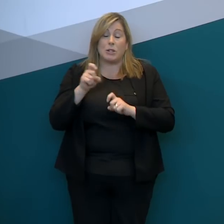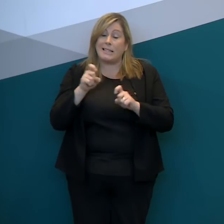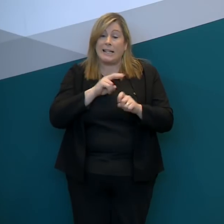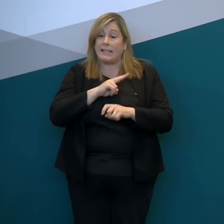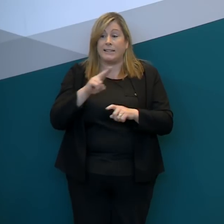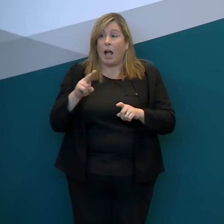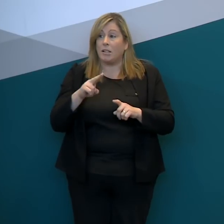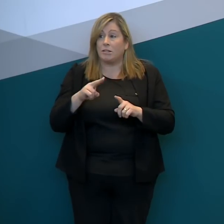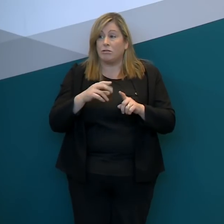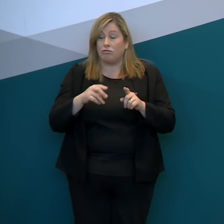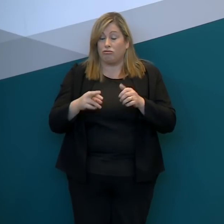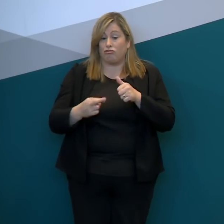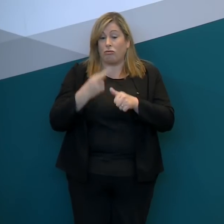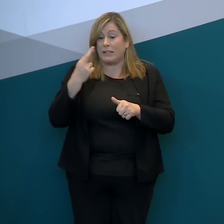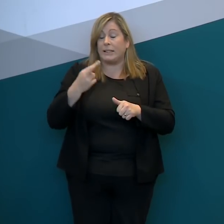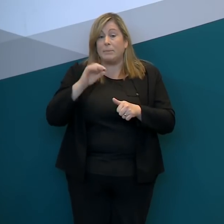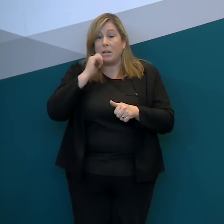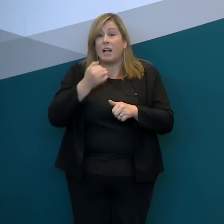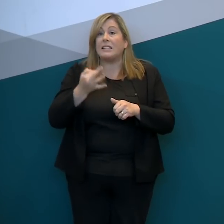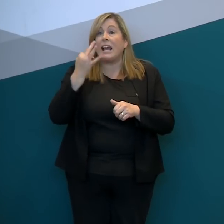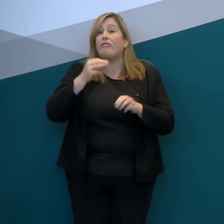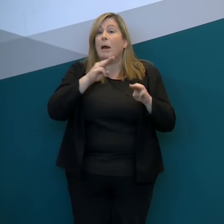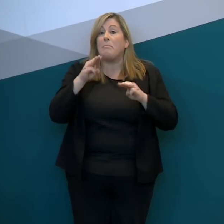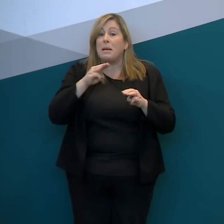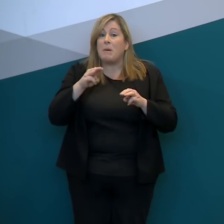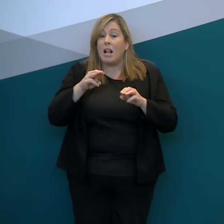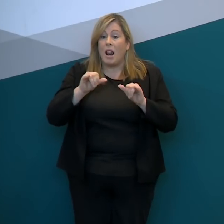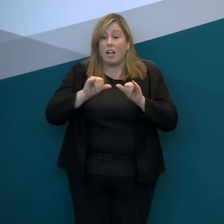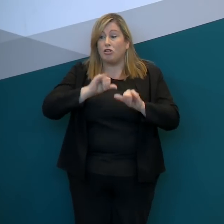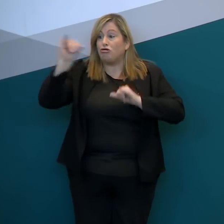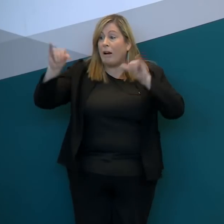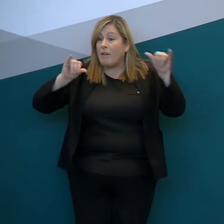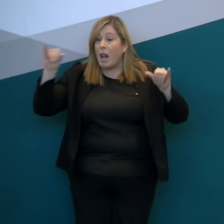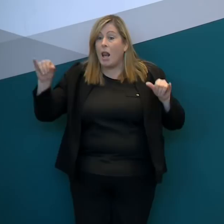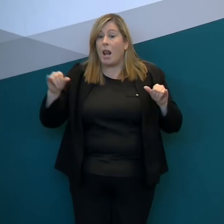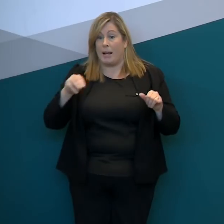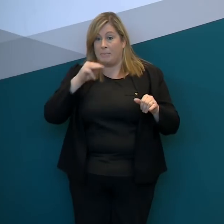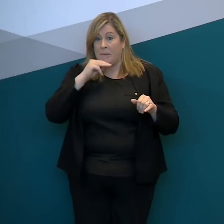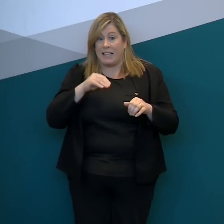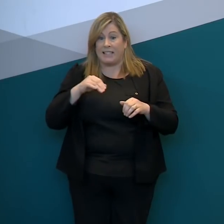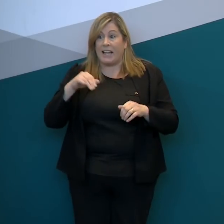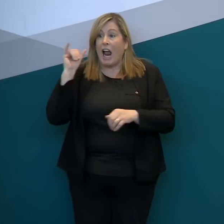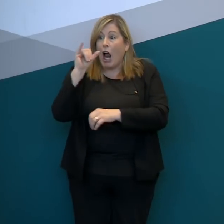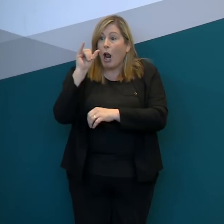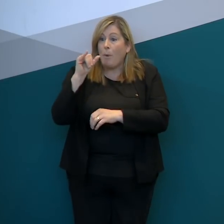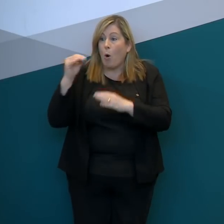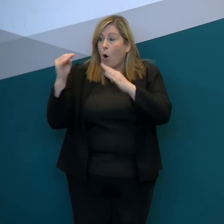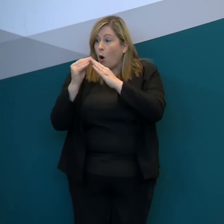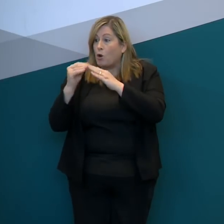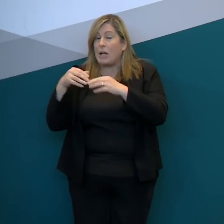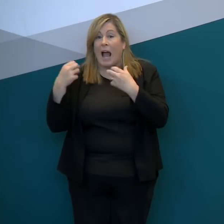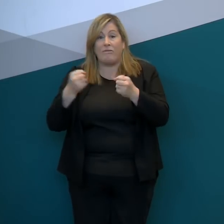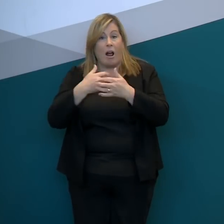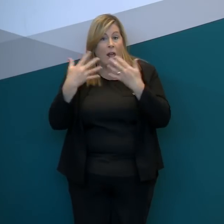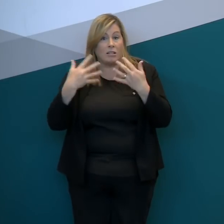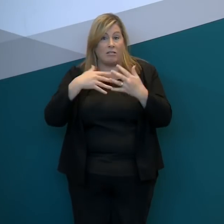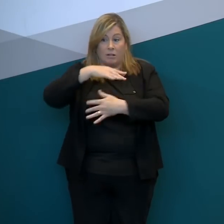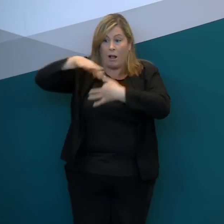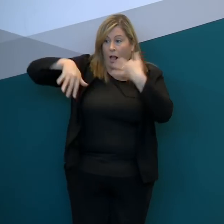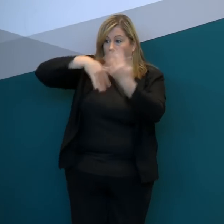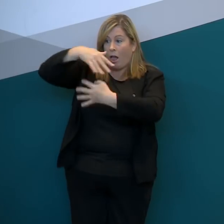of the country obviously involves airline travel and social distancing in those kinds of environments. We think is going to be a challenge for people.